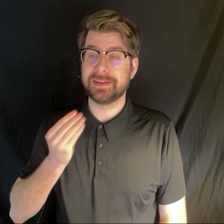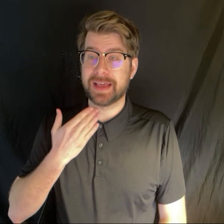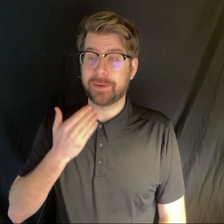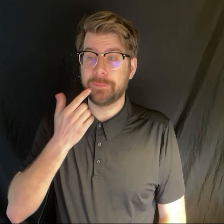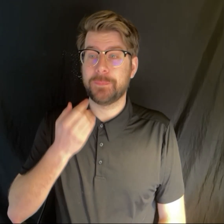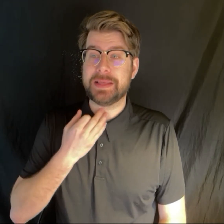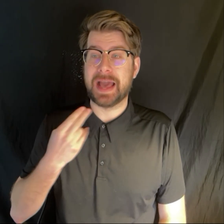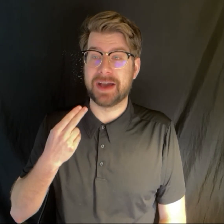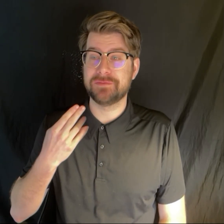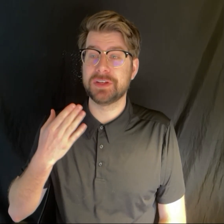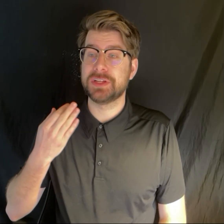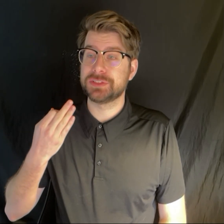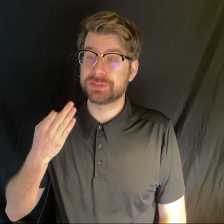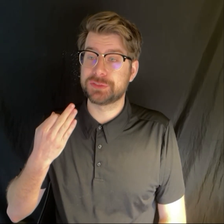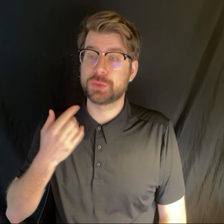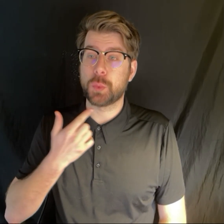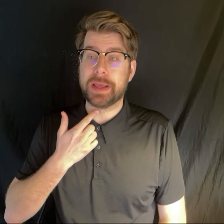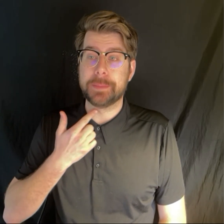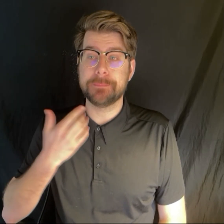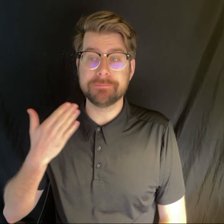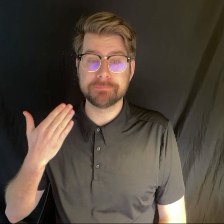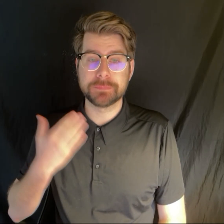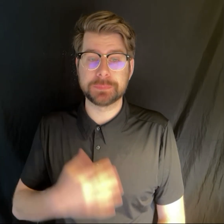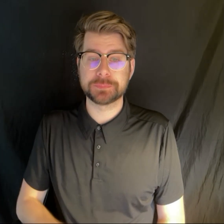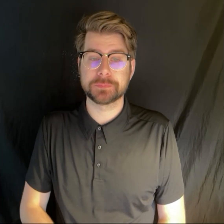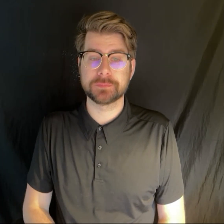Now we have swim,